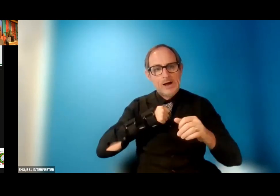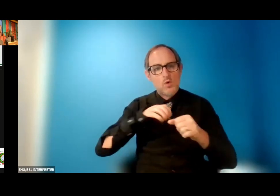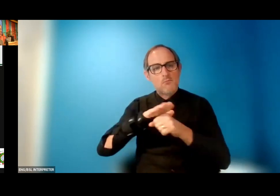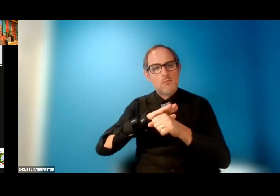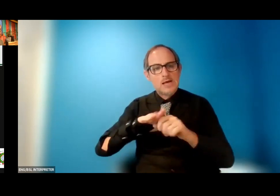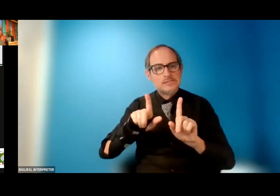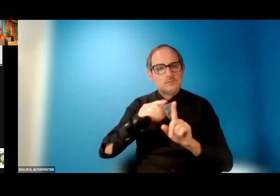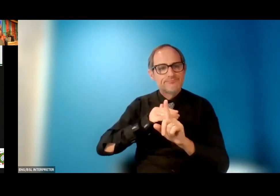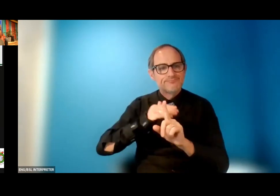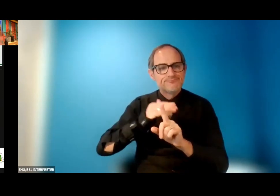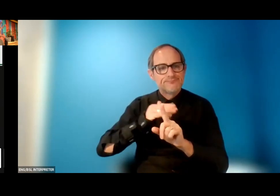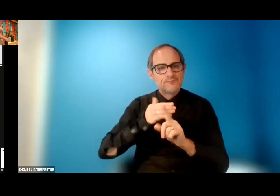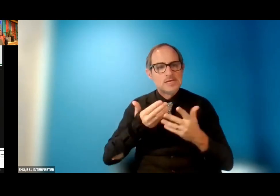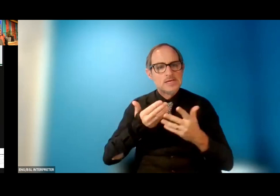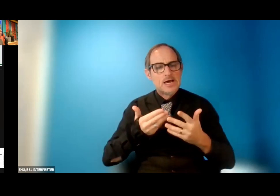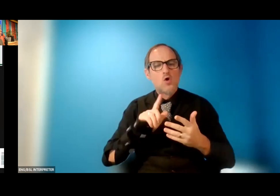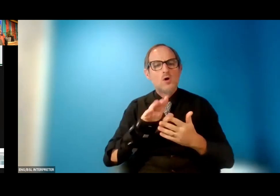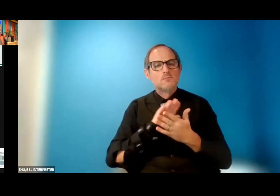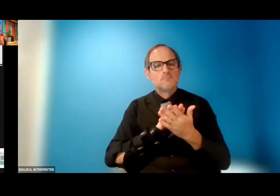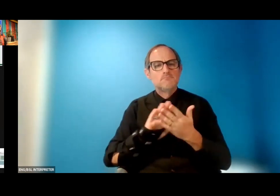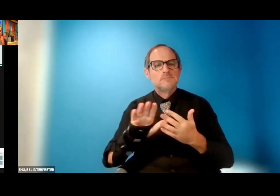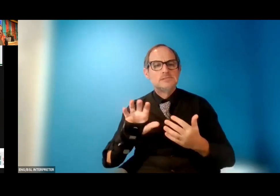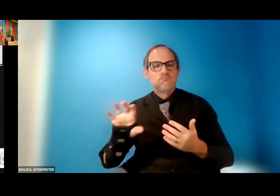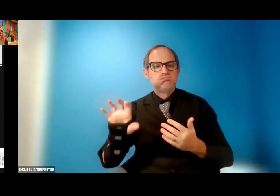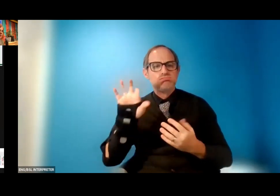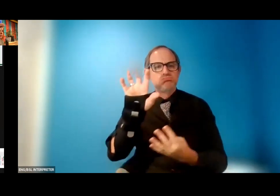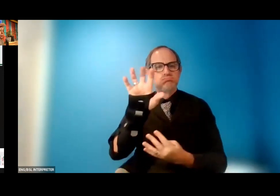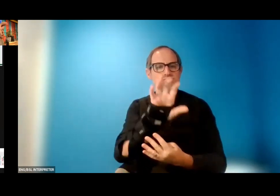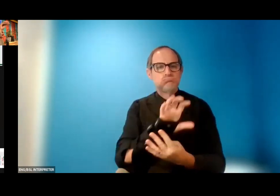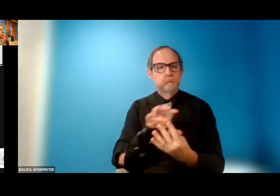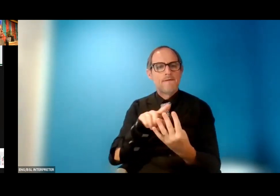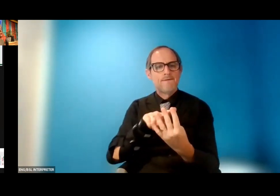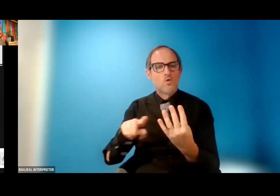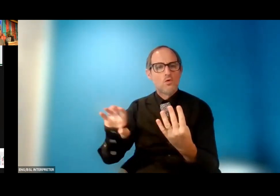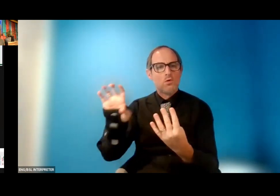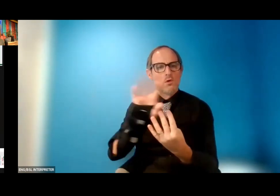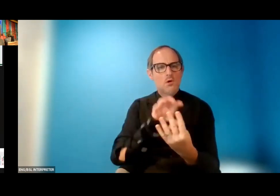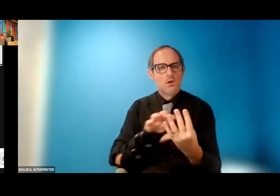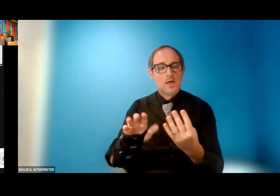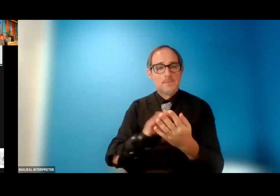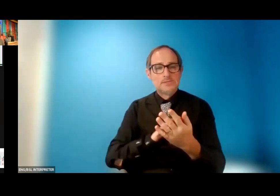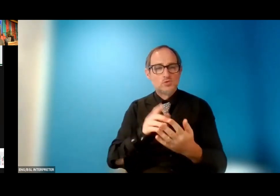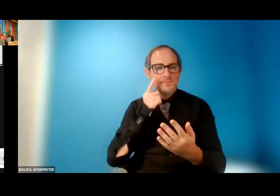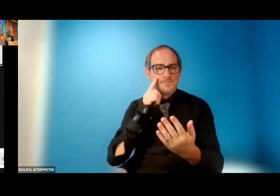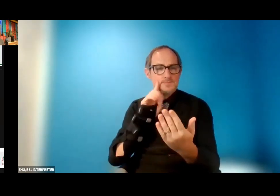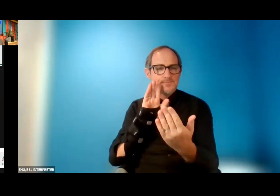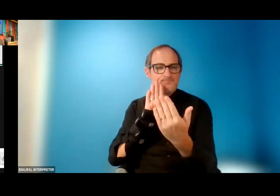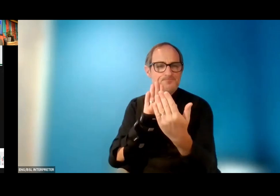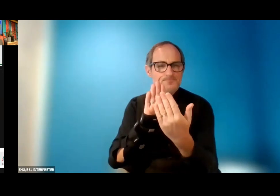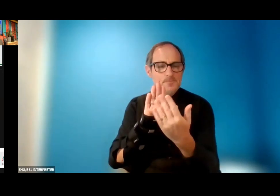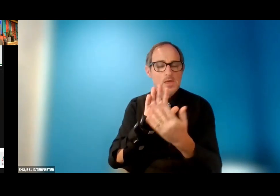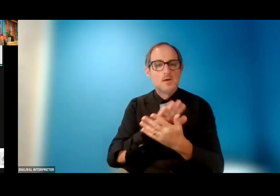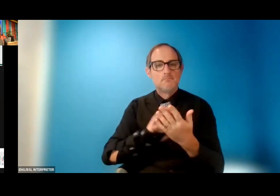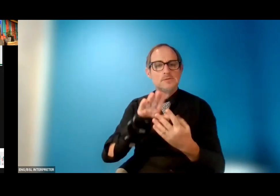now. What does it mean? We zoom into each of these 4 lenses and into each individual dimension. So if we see here in the